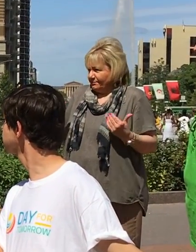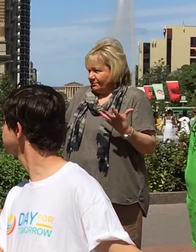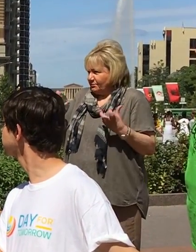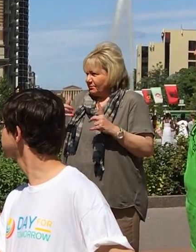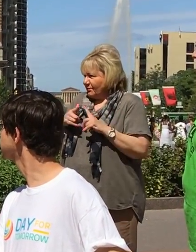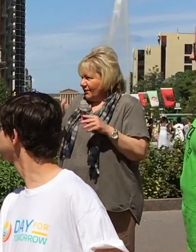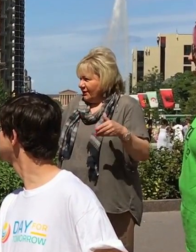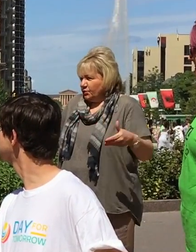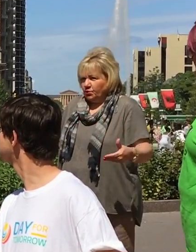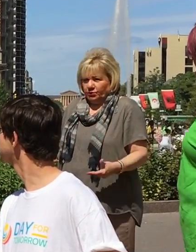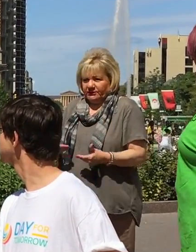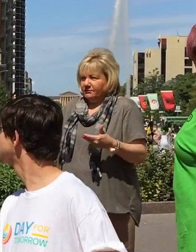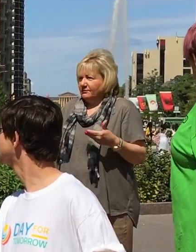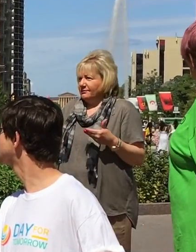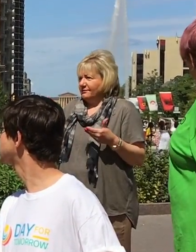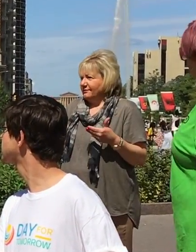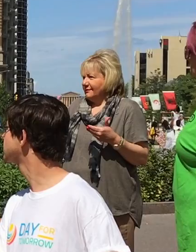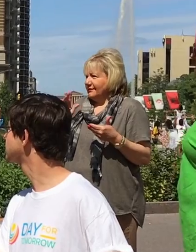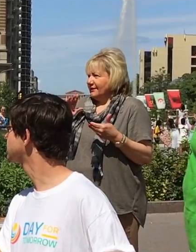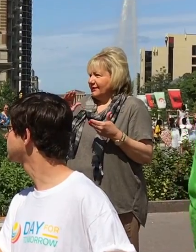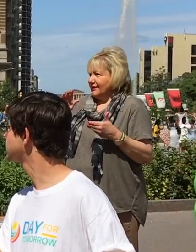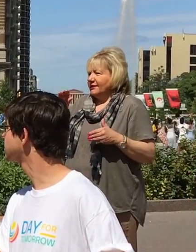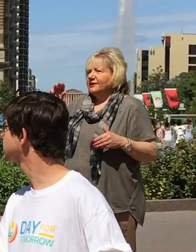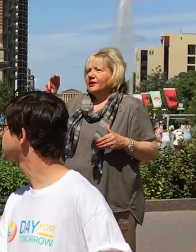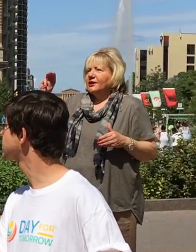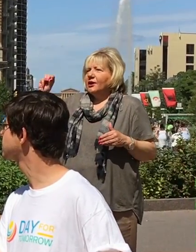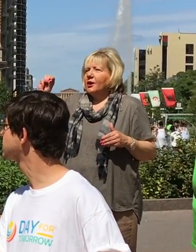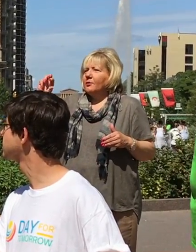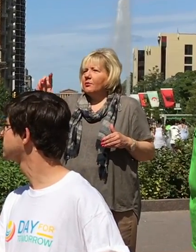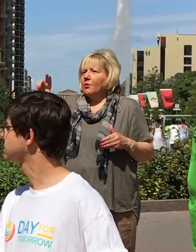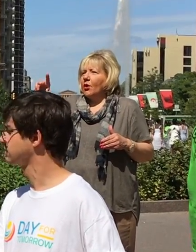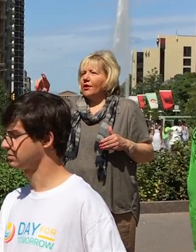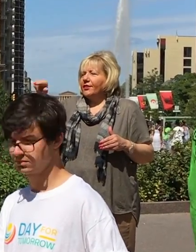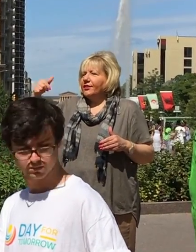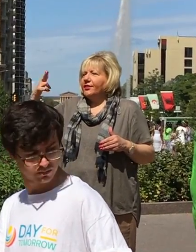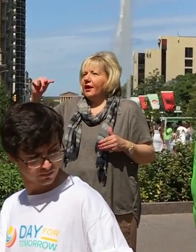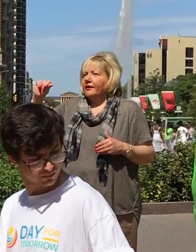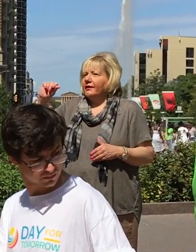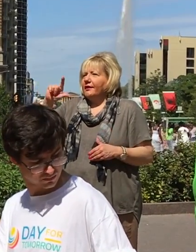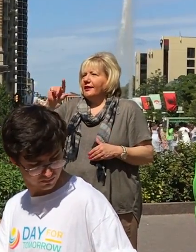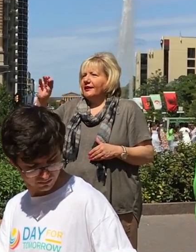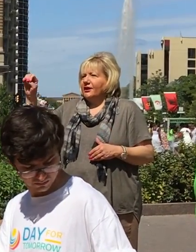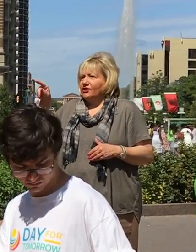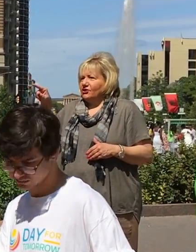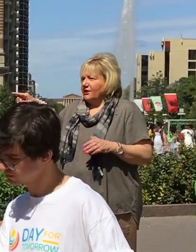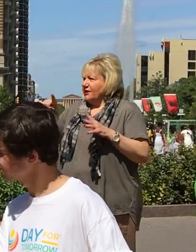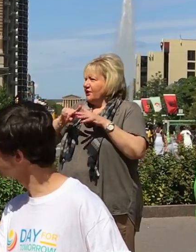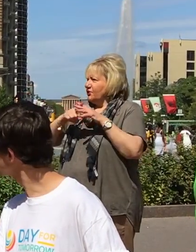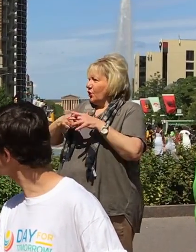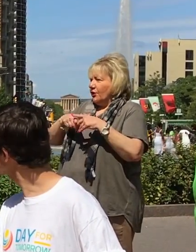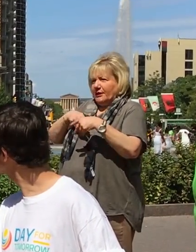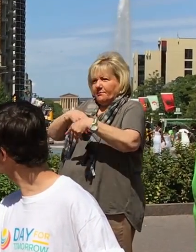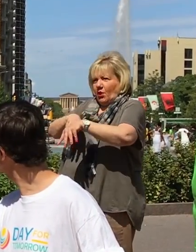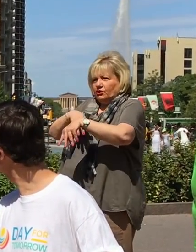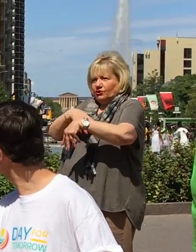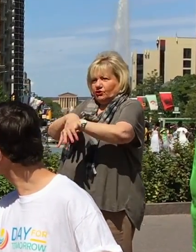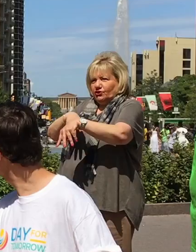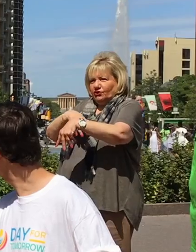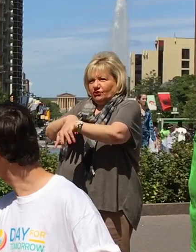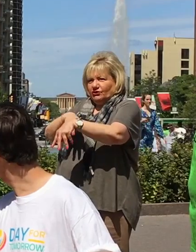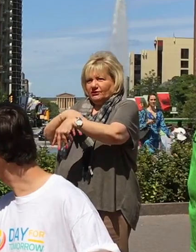introduce our colleague, Marka Lee Alexander. She has started a march to